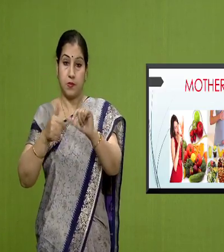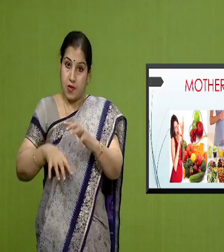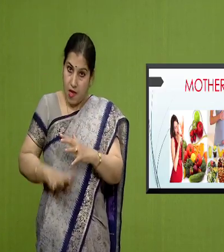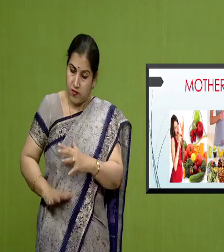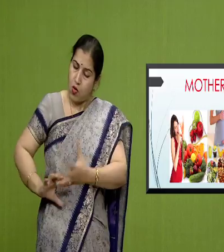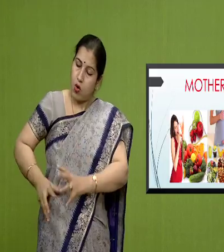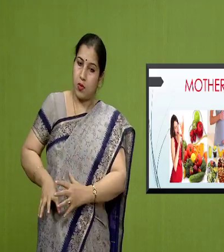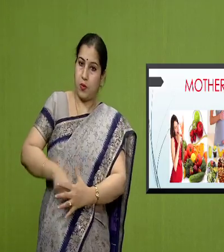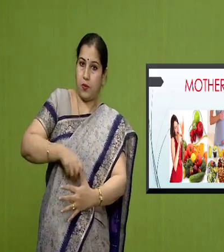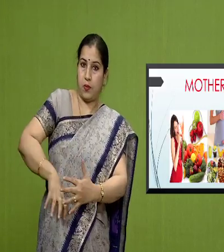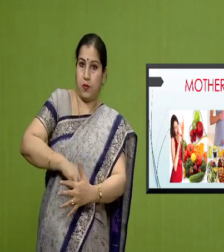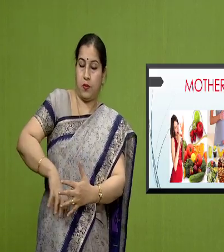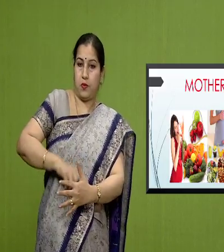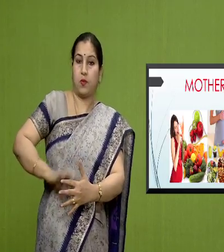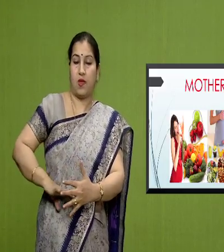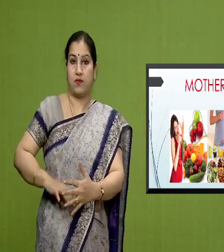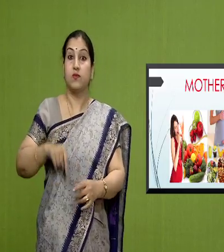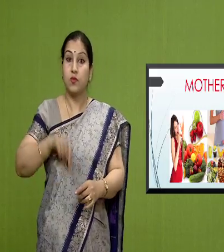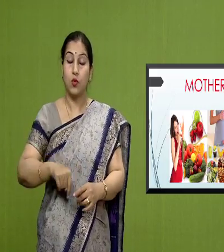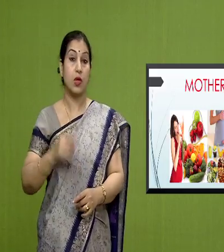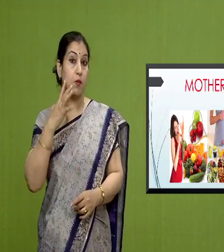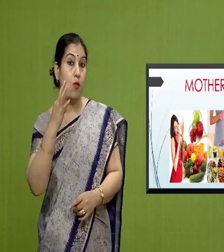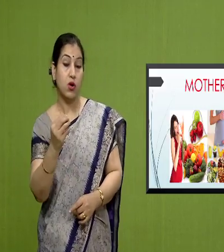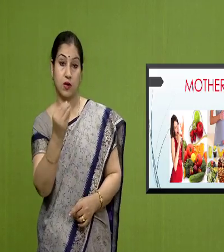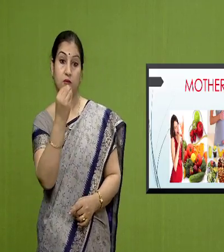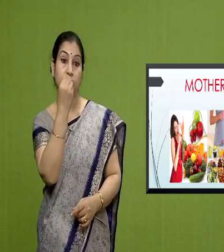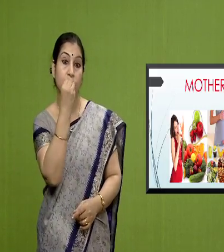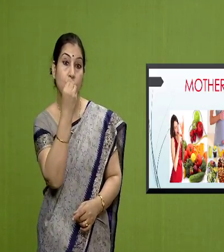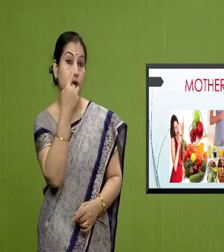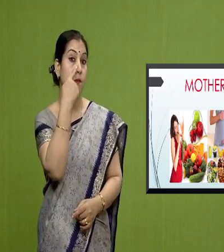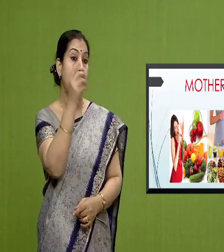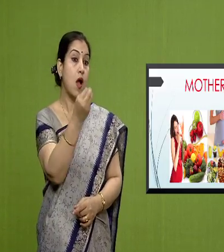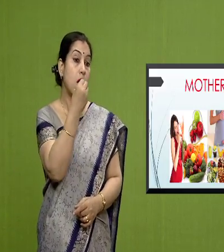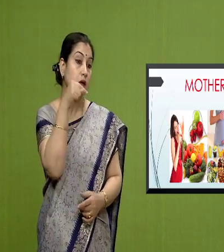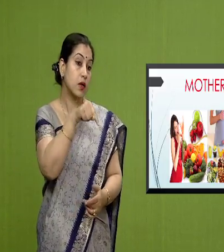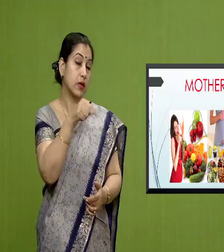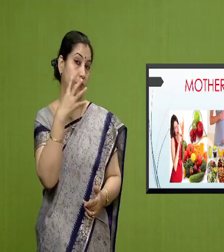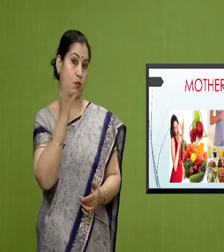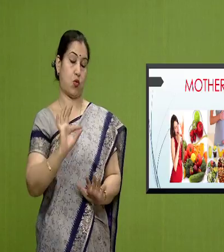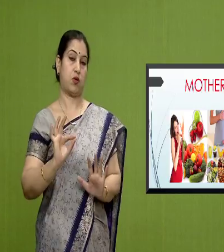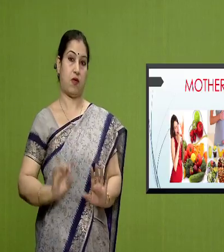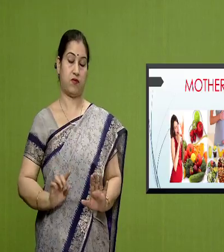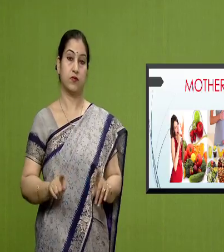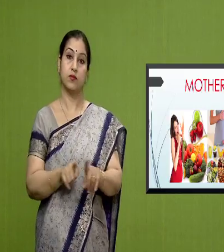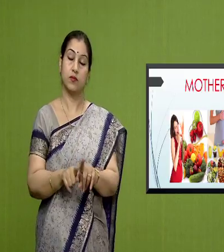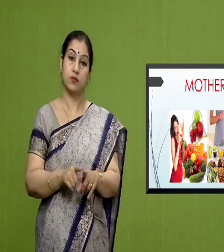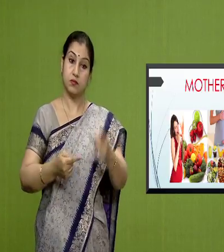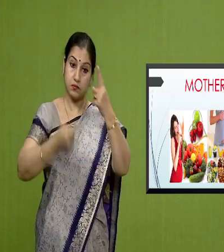Mother's diet is crucial because diet of baby is